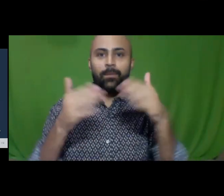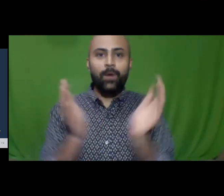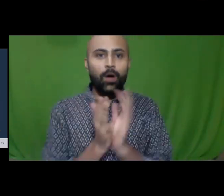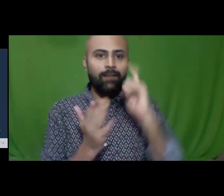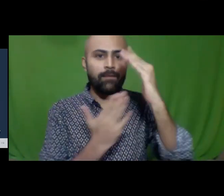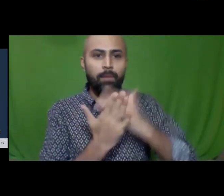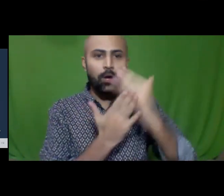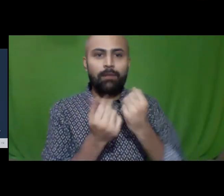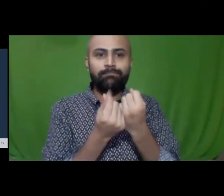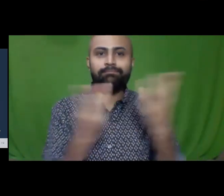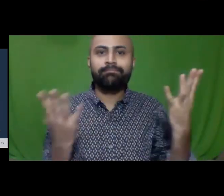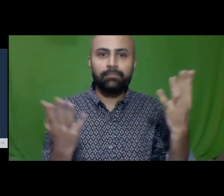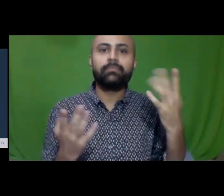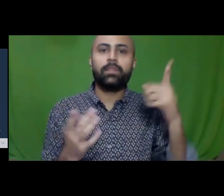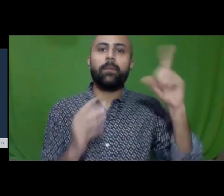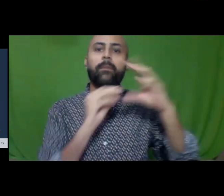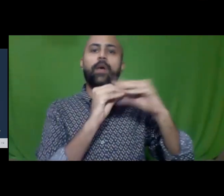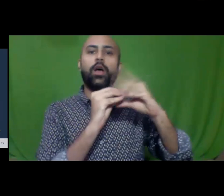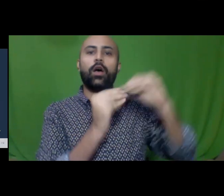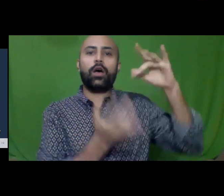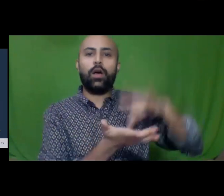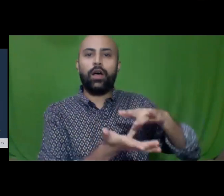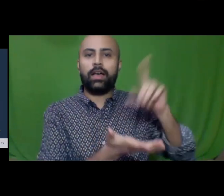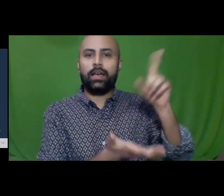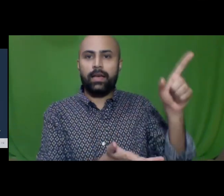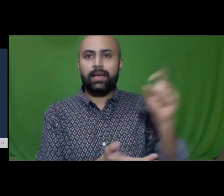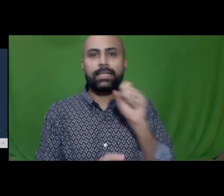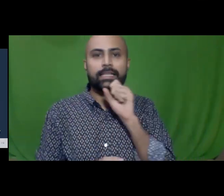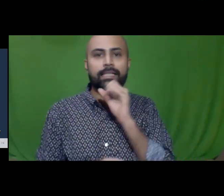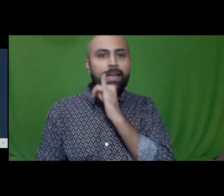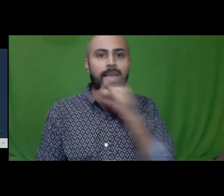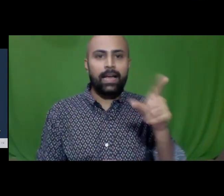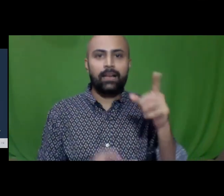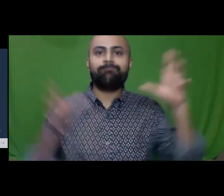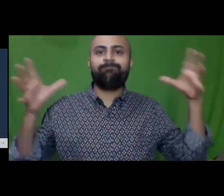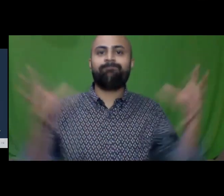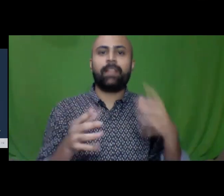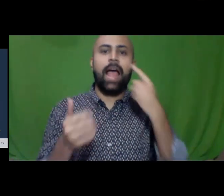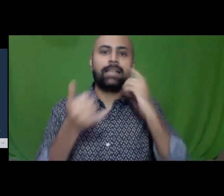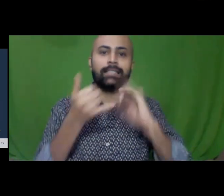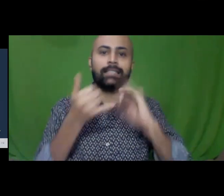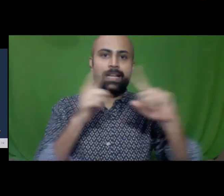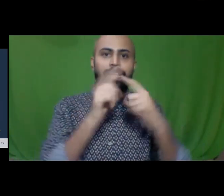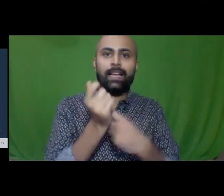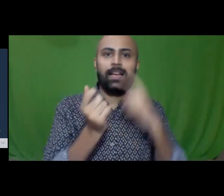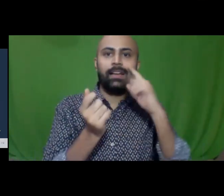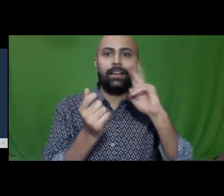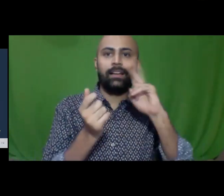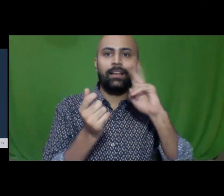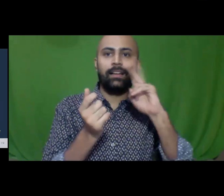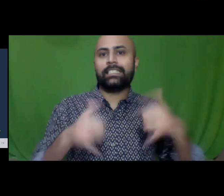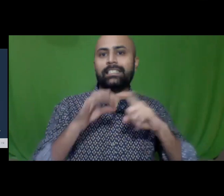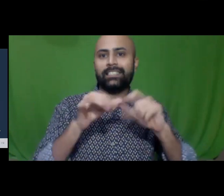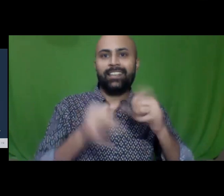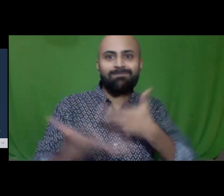29th today, and there are so many workshops and programs that we've done. Started with Bangalore in Enable India,